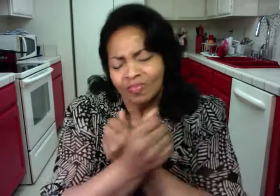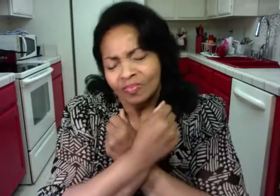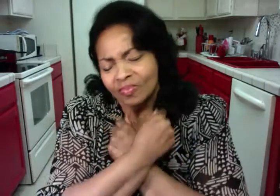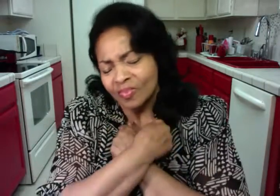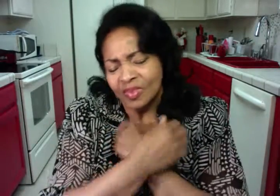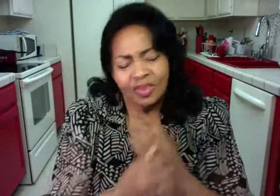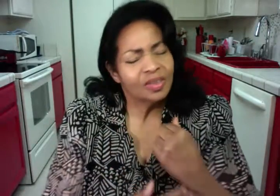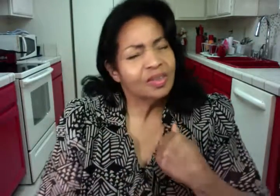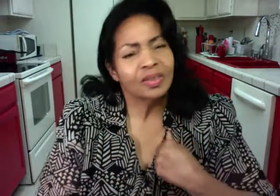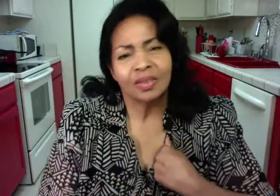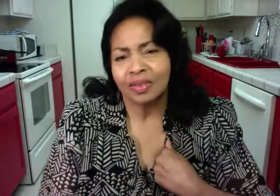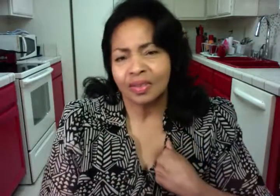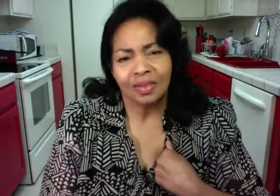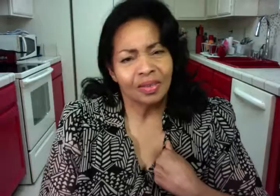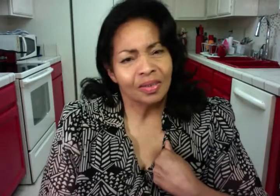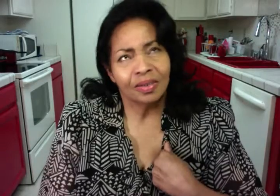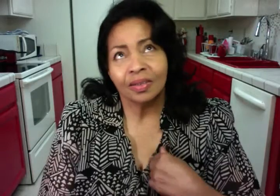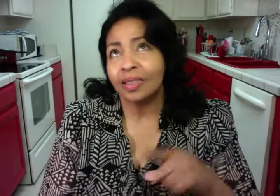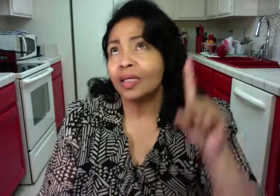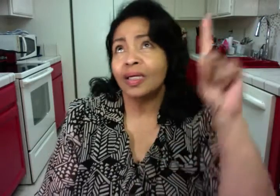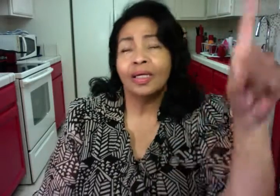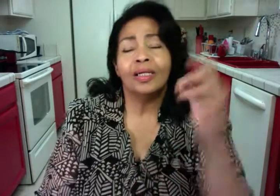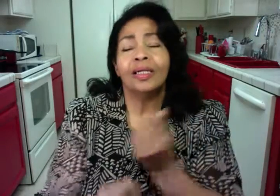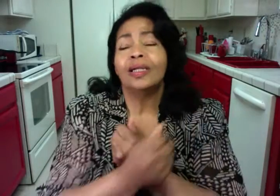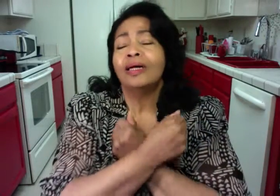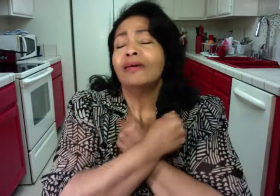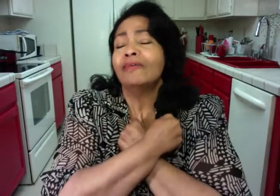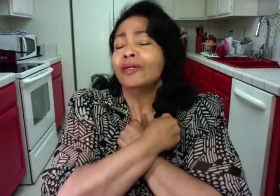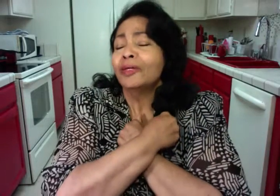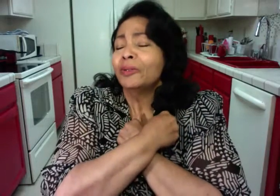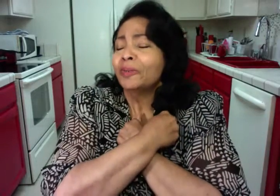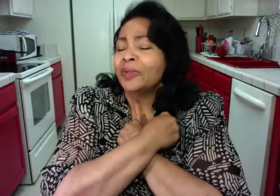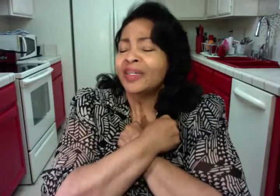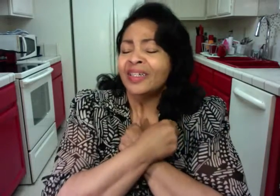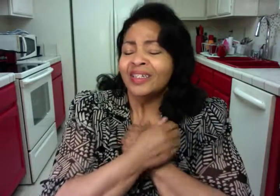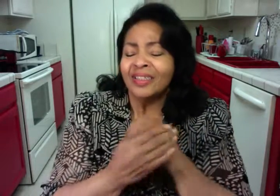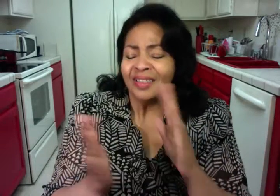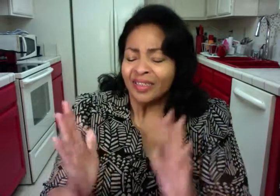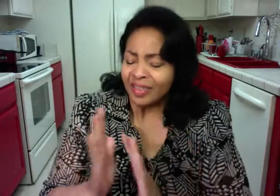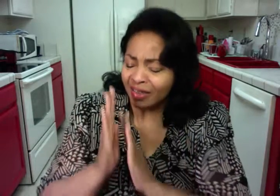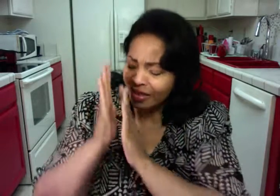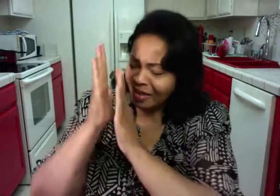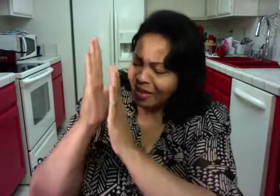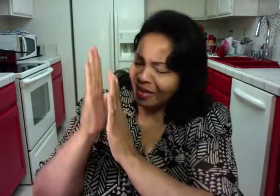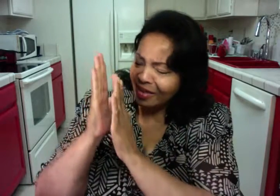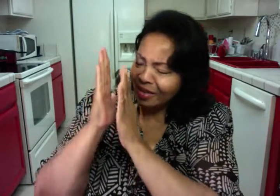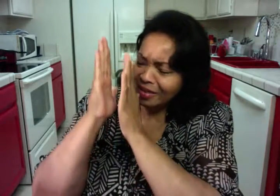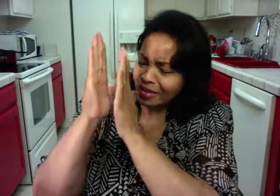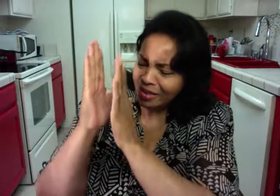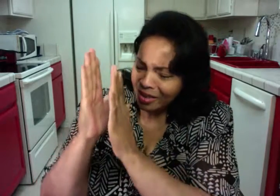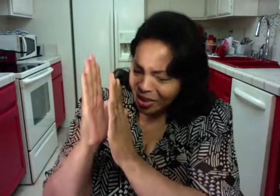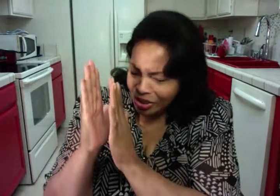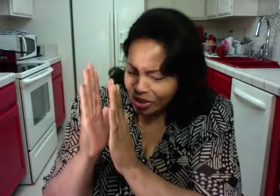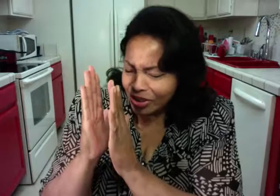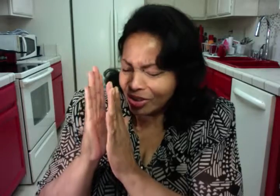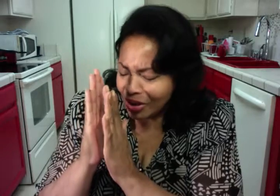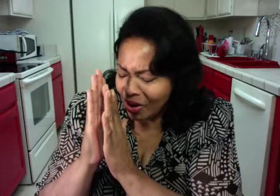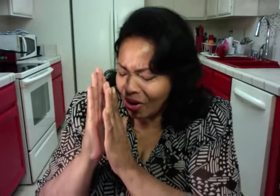loves me, His loving presence is so